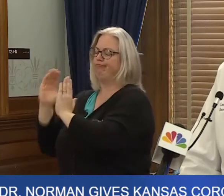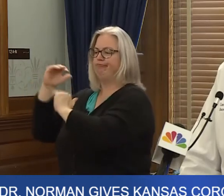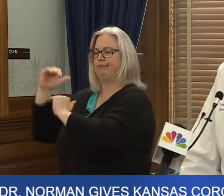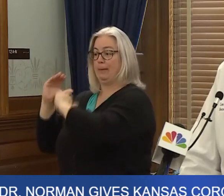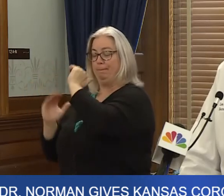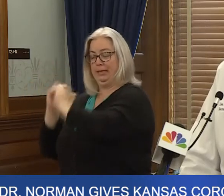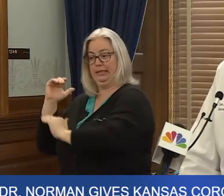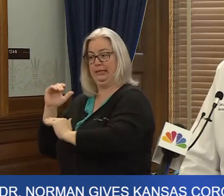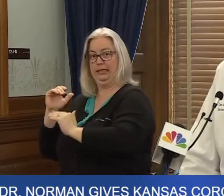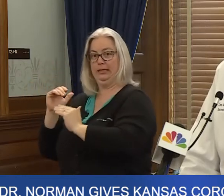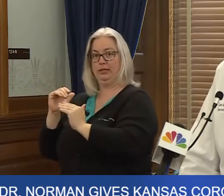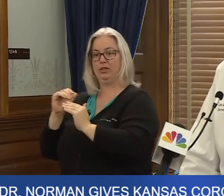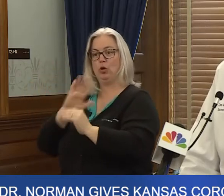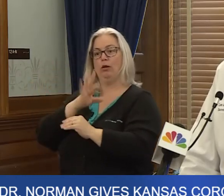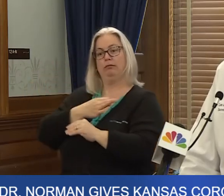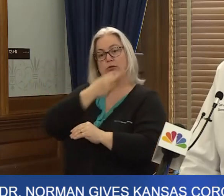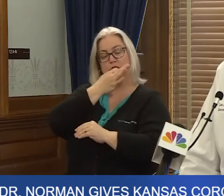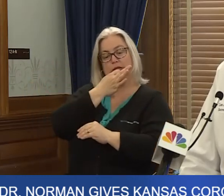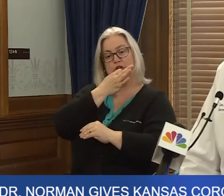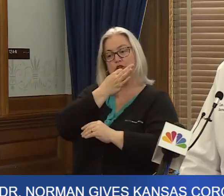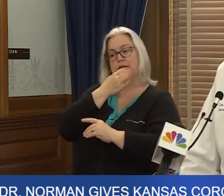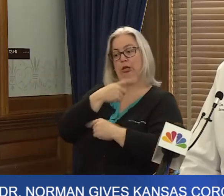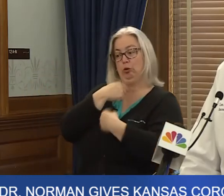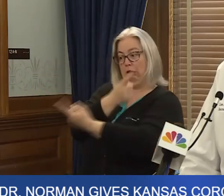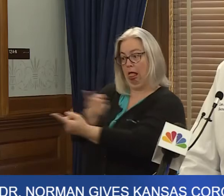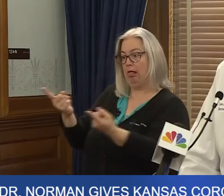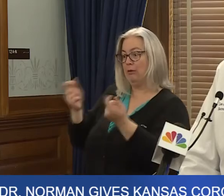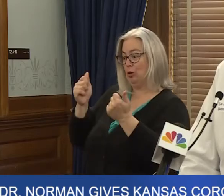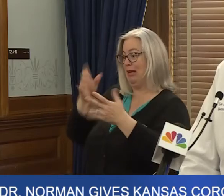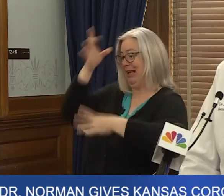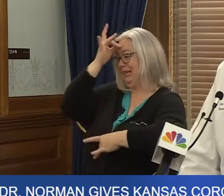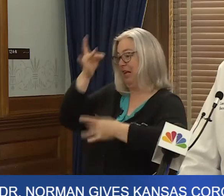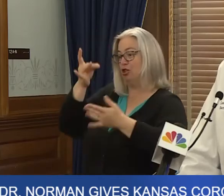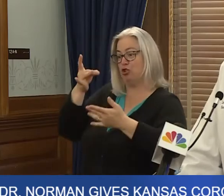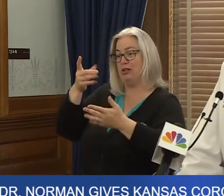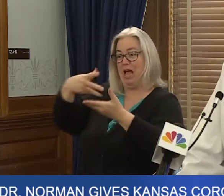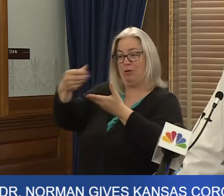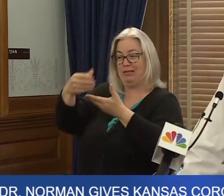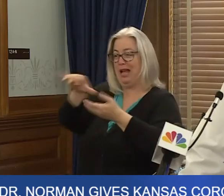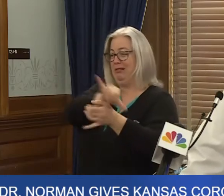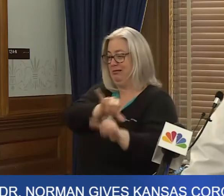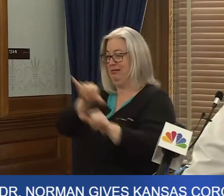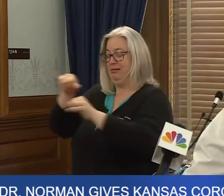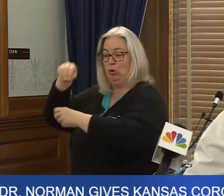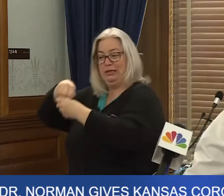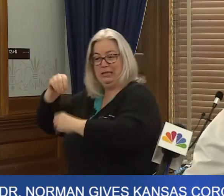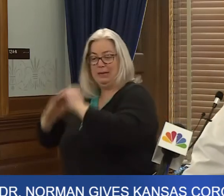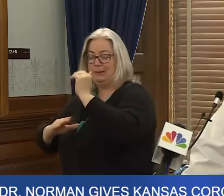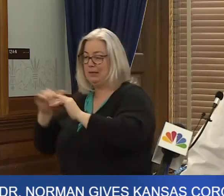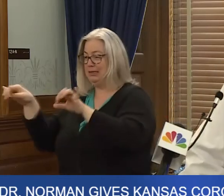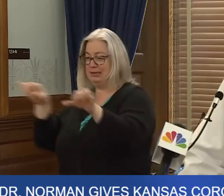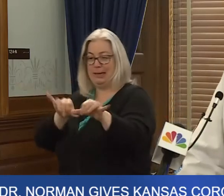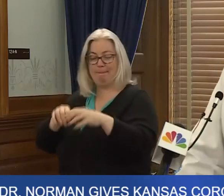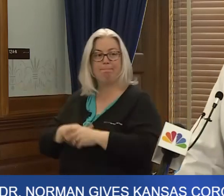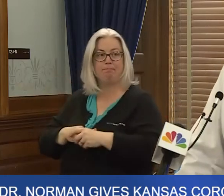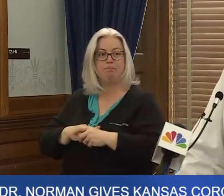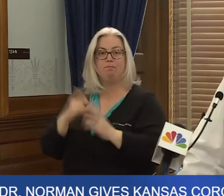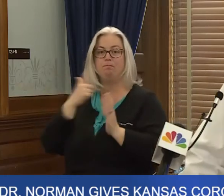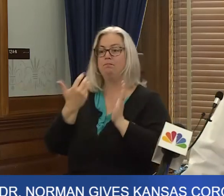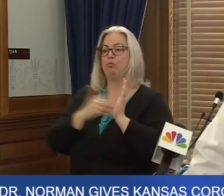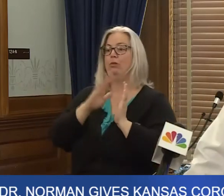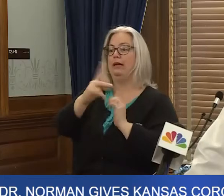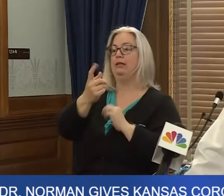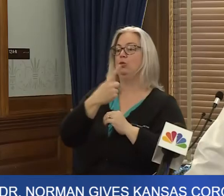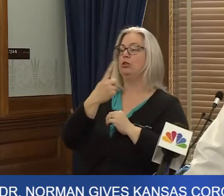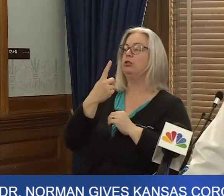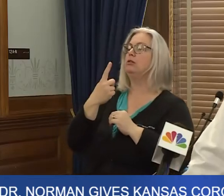opinion, with your expertise, just tell them that you can catch it outside as well? Yes, really good question. Question is